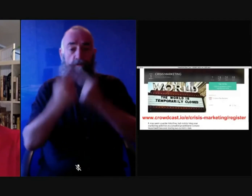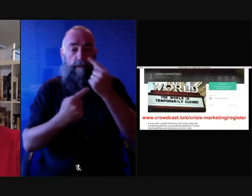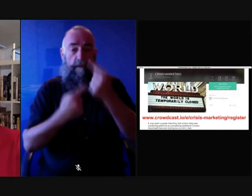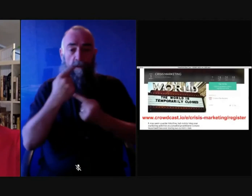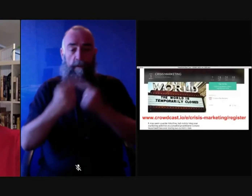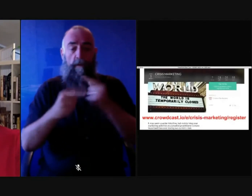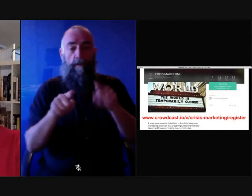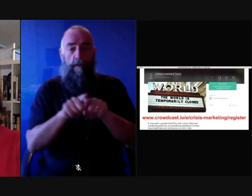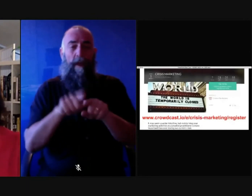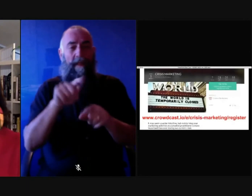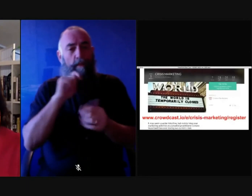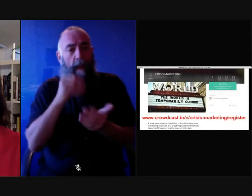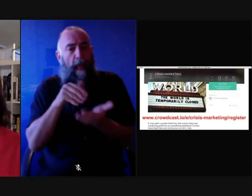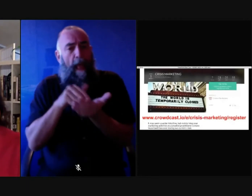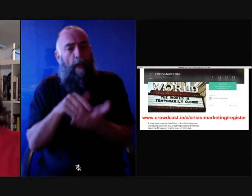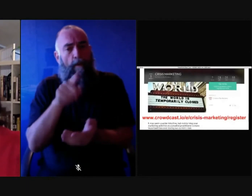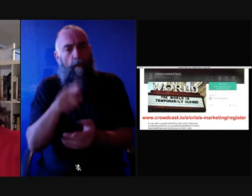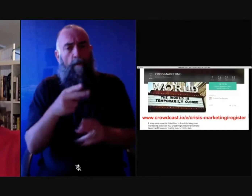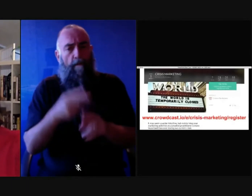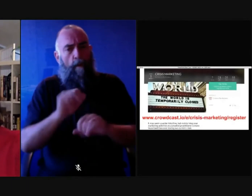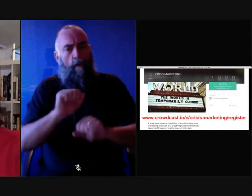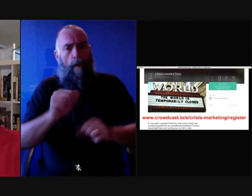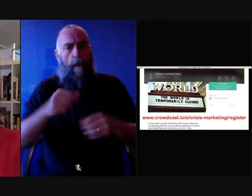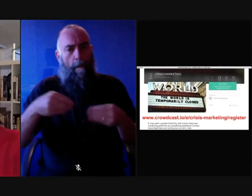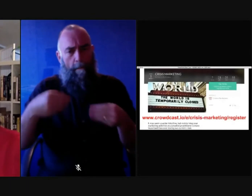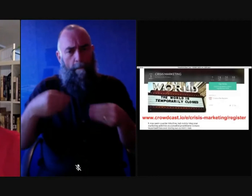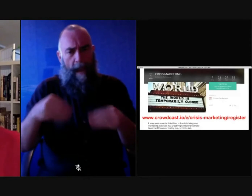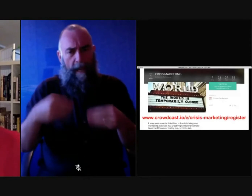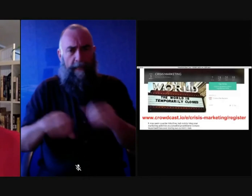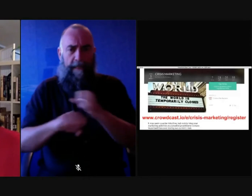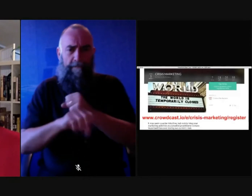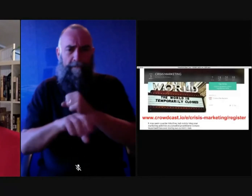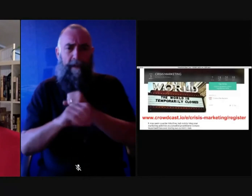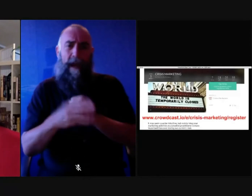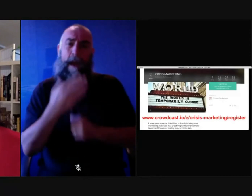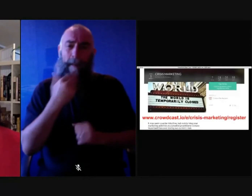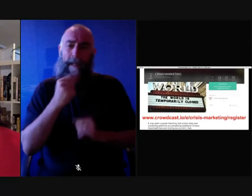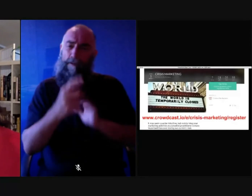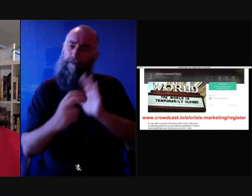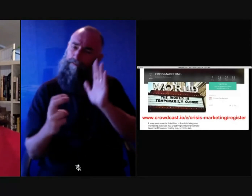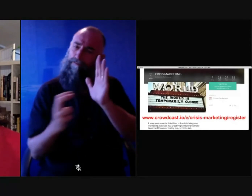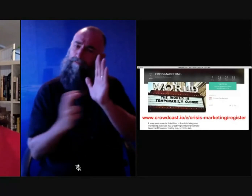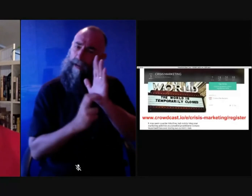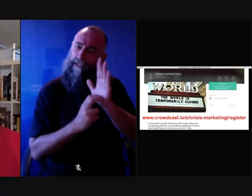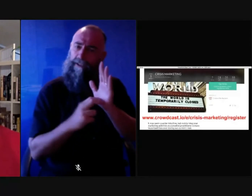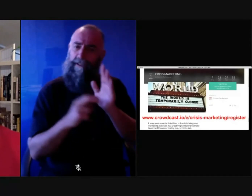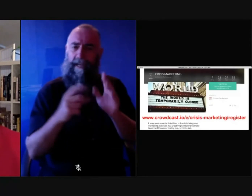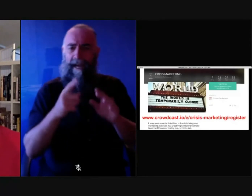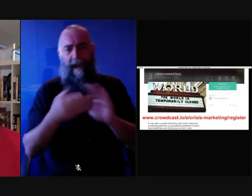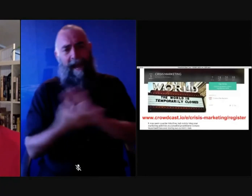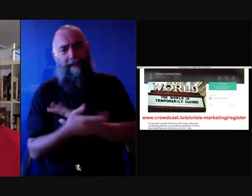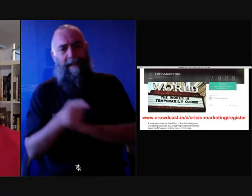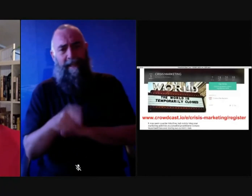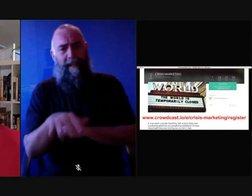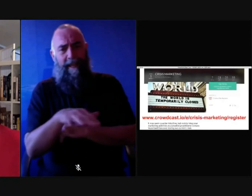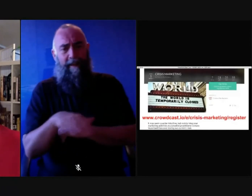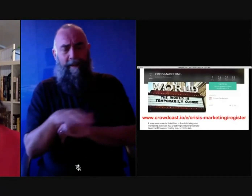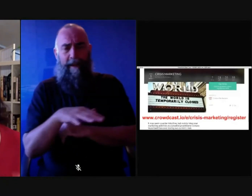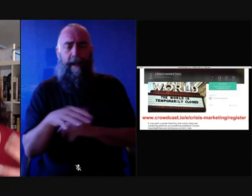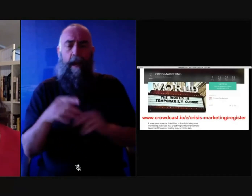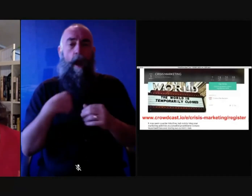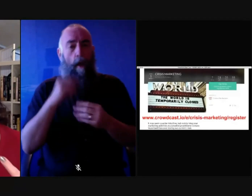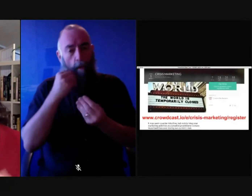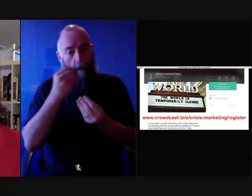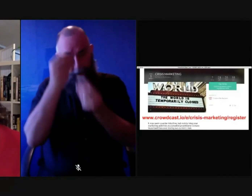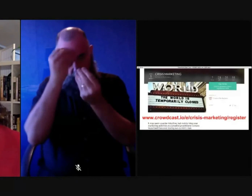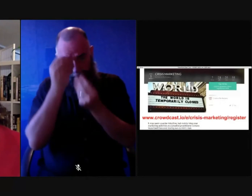your marketing during this crisis. So please do register for that if you want to come along. I'm going to give you a really quick overview of some of the